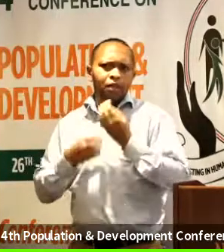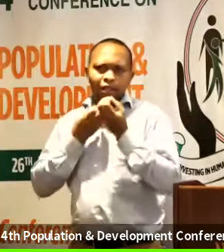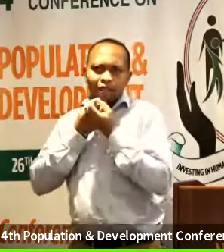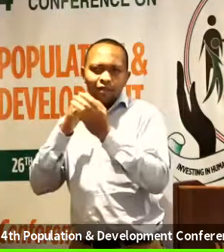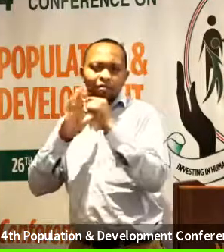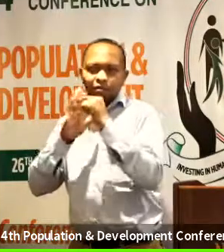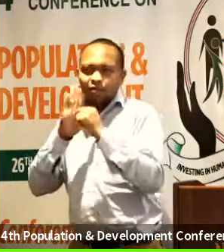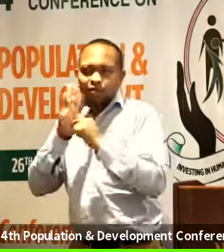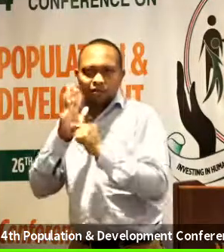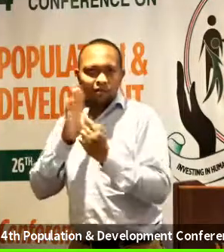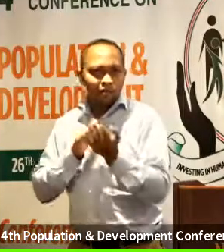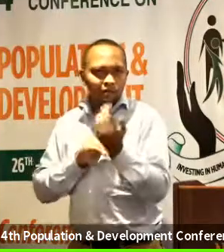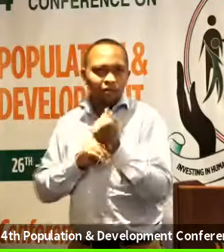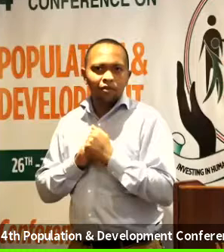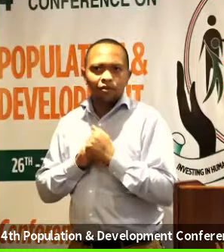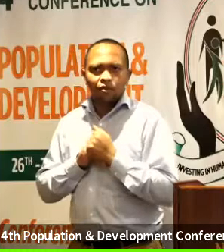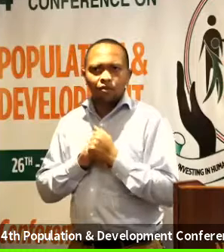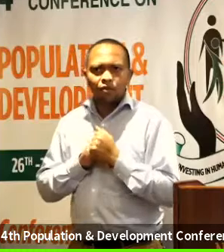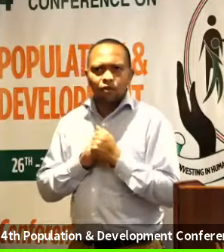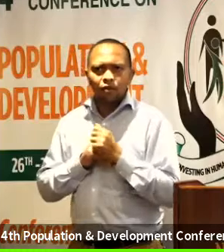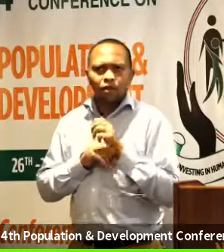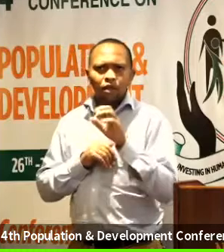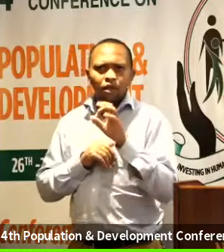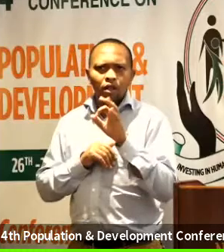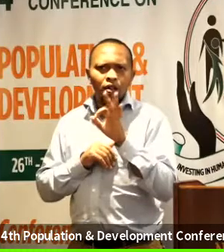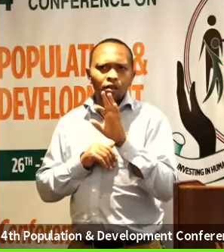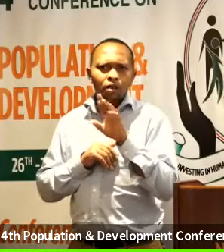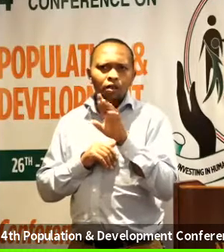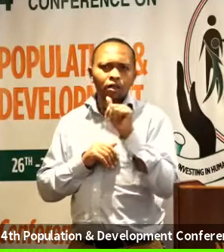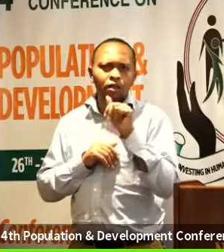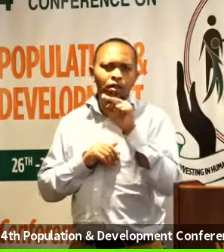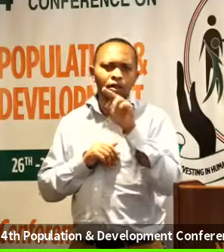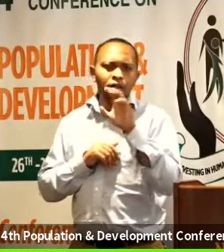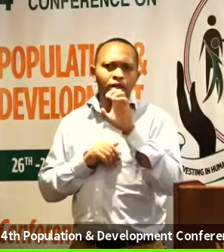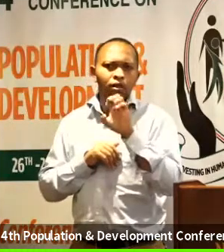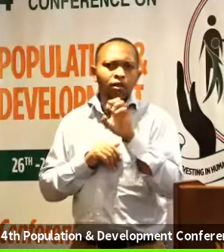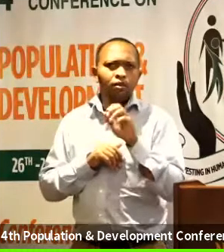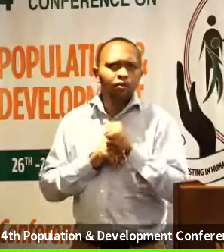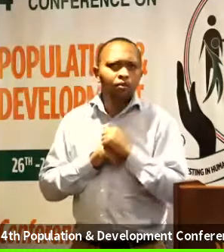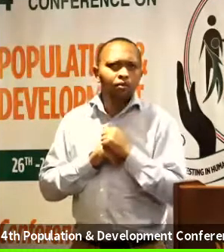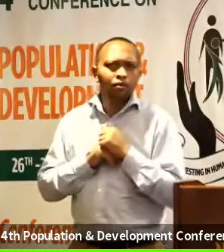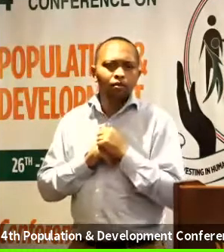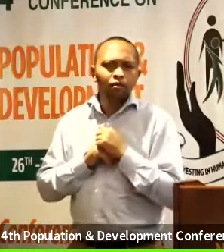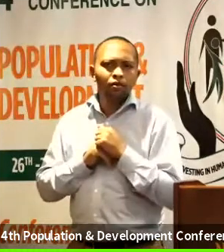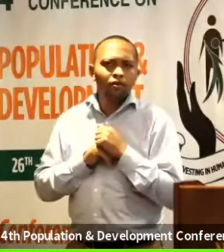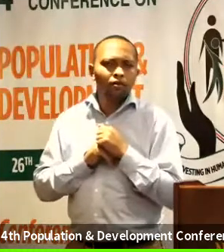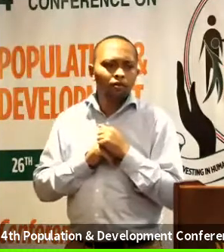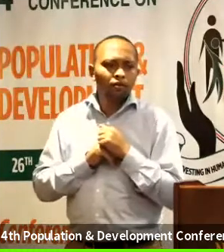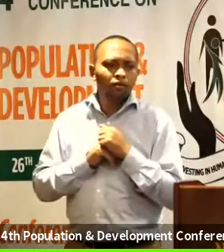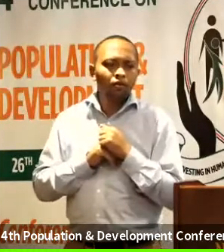for that session. Now we have Francis who was there. From outside.